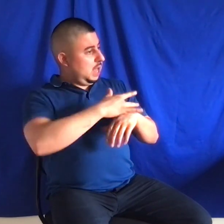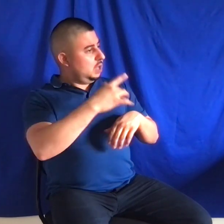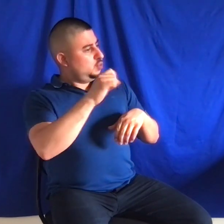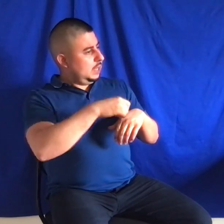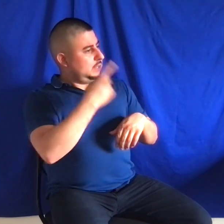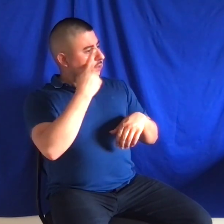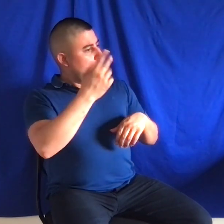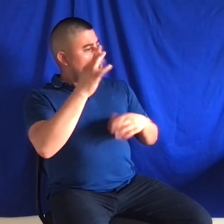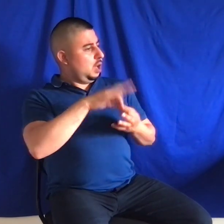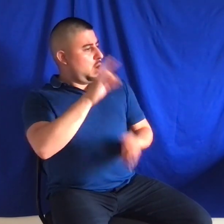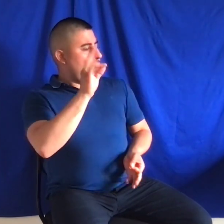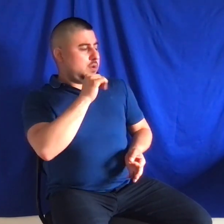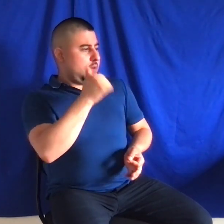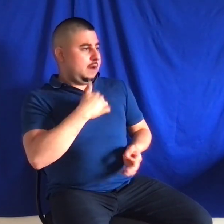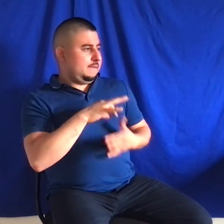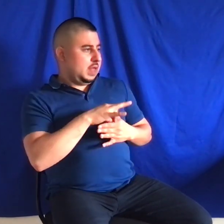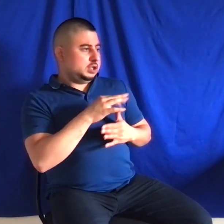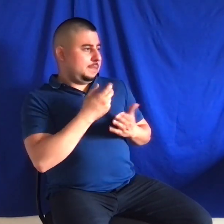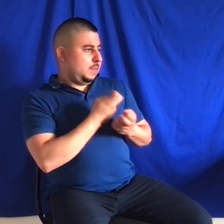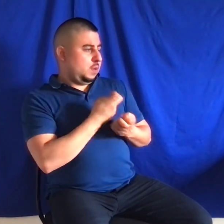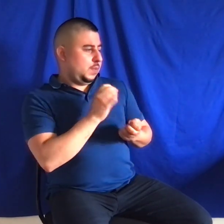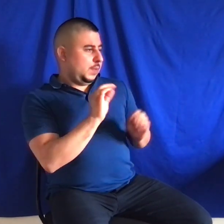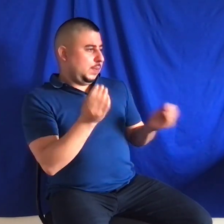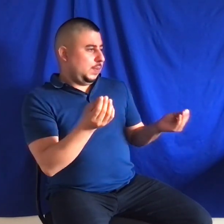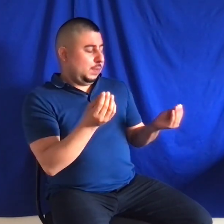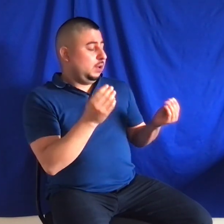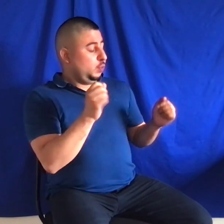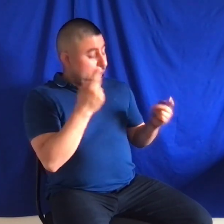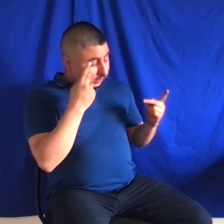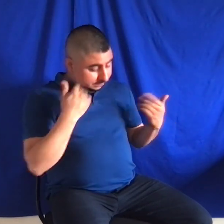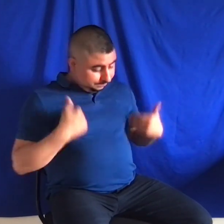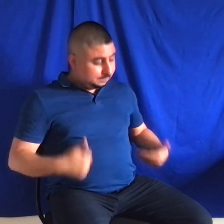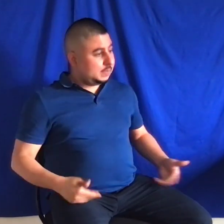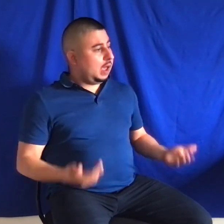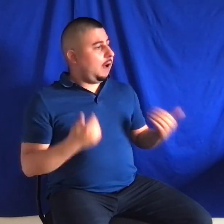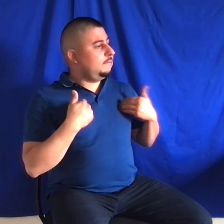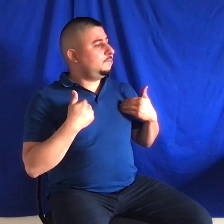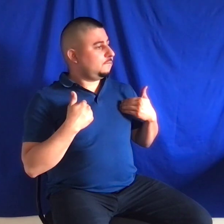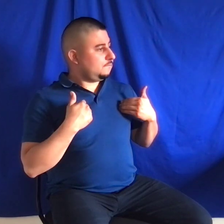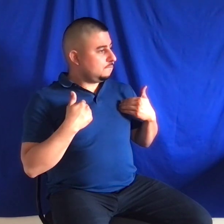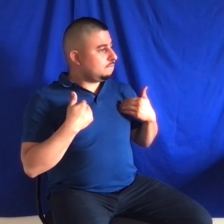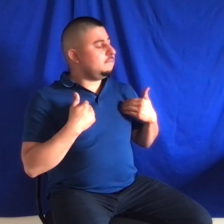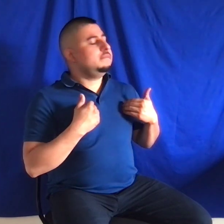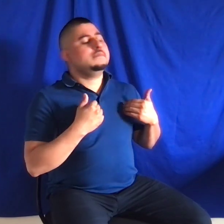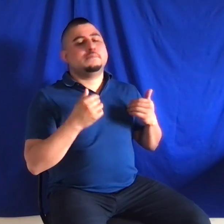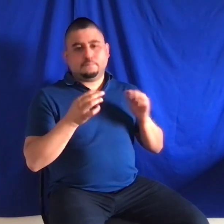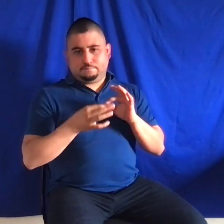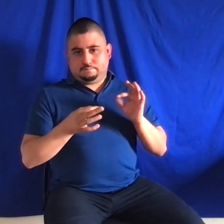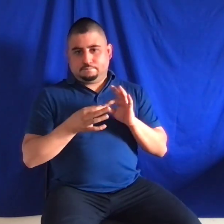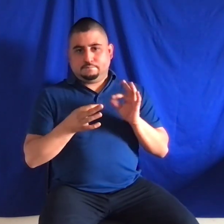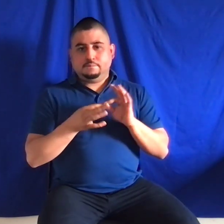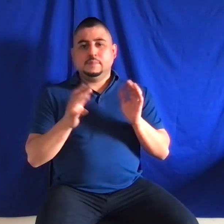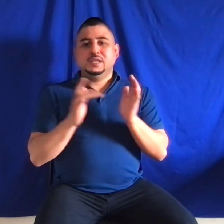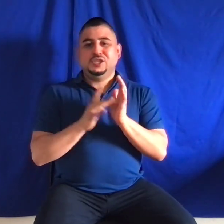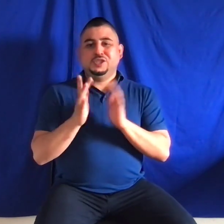ghost does not have flesh and bones, as you can see I have. And as he said this, he showed them his hands and his